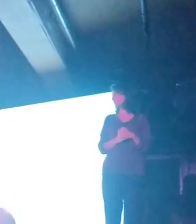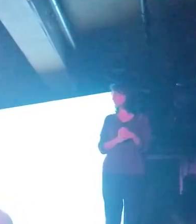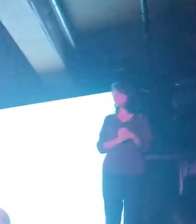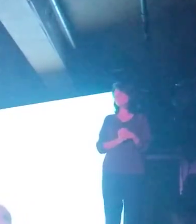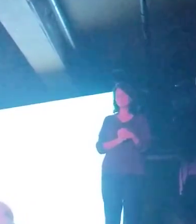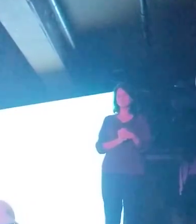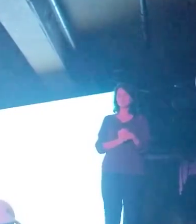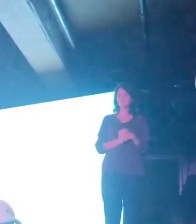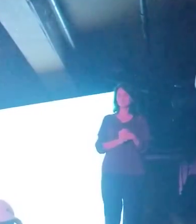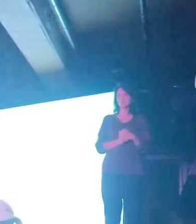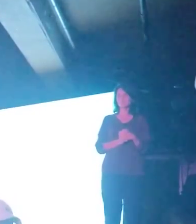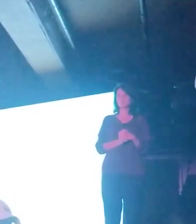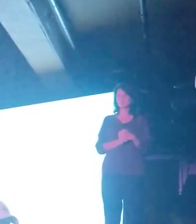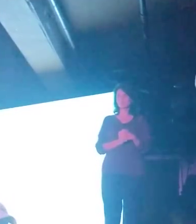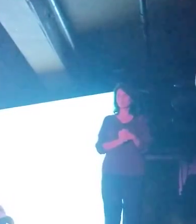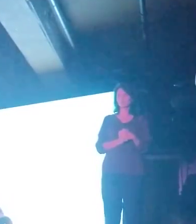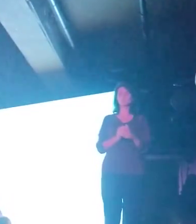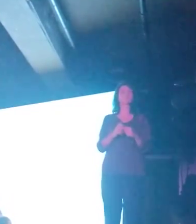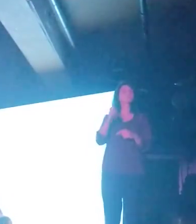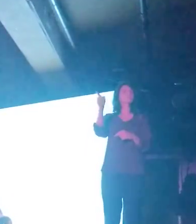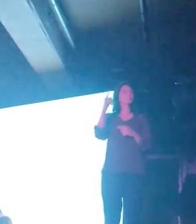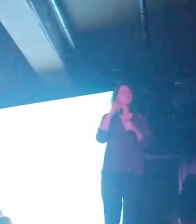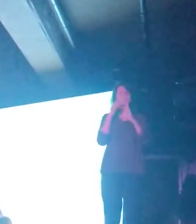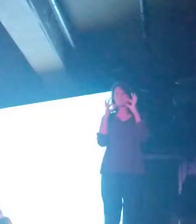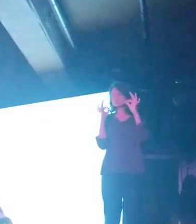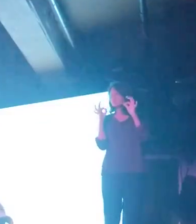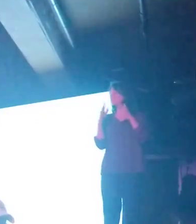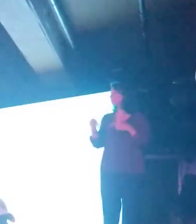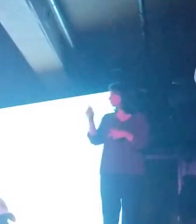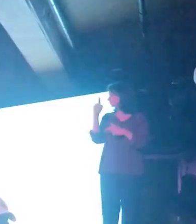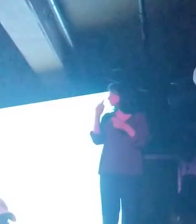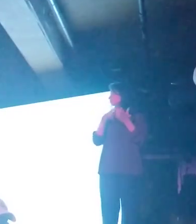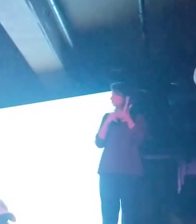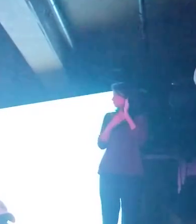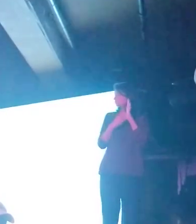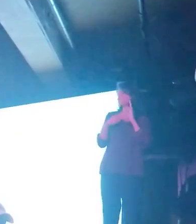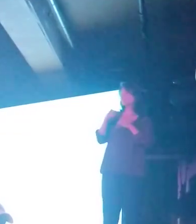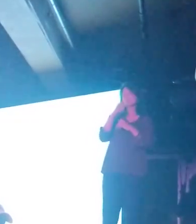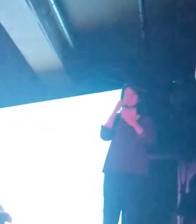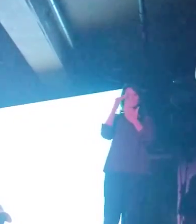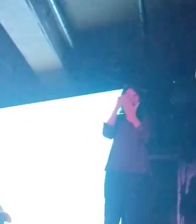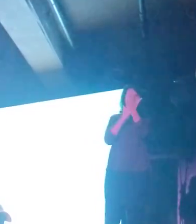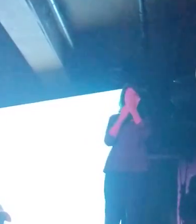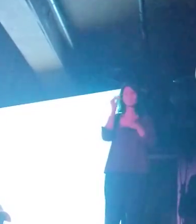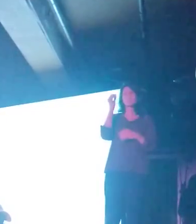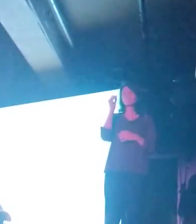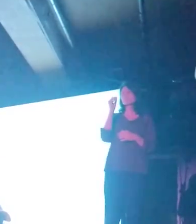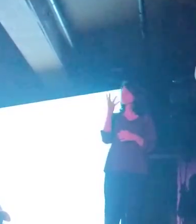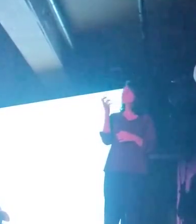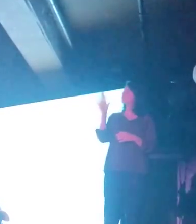You've said that you love making lists. We do too. We're big. We're into lists. So we just want to know what's on your list